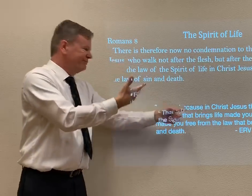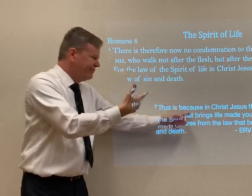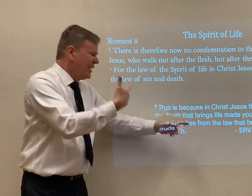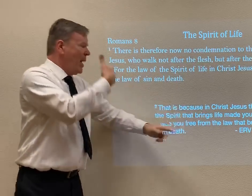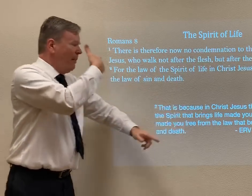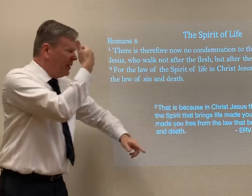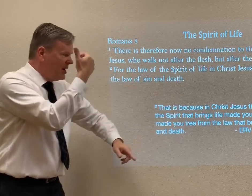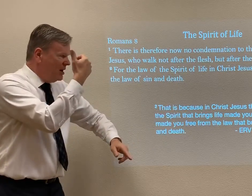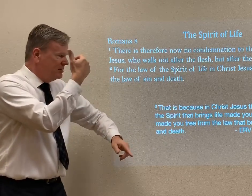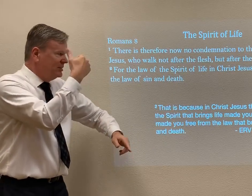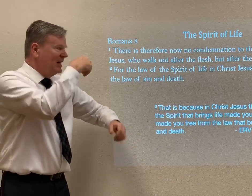but